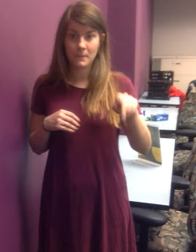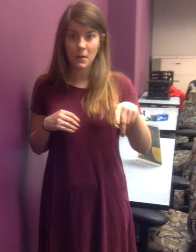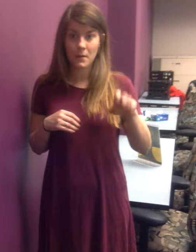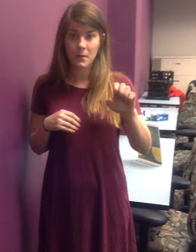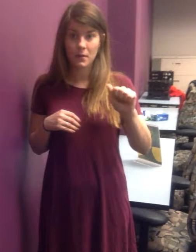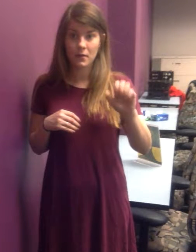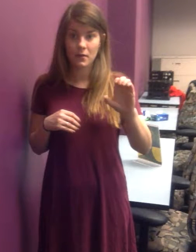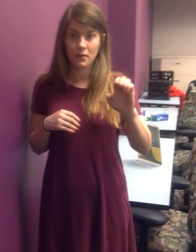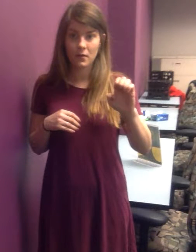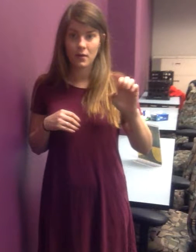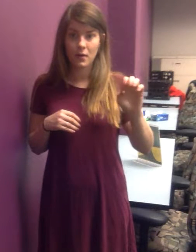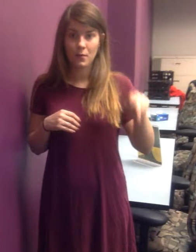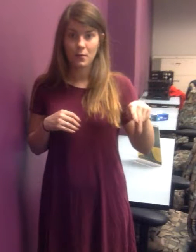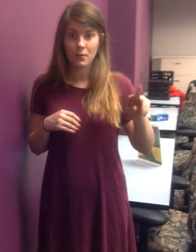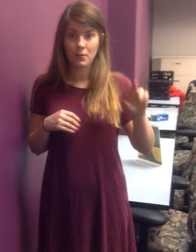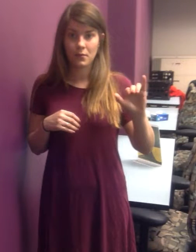The skeptics would take on both.